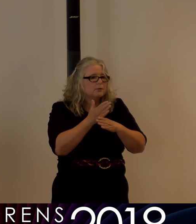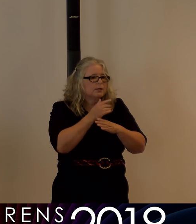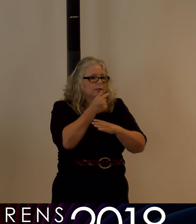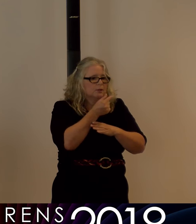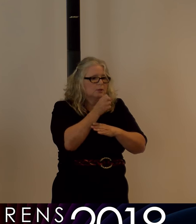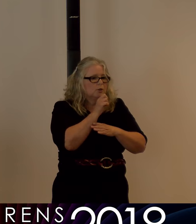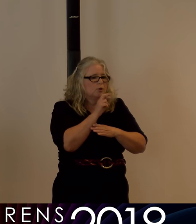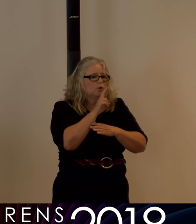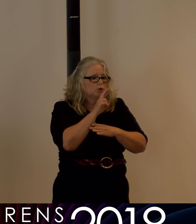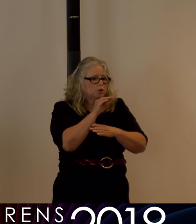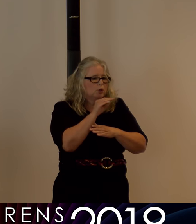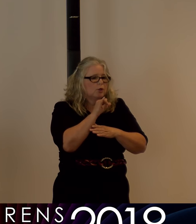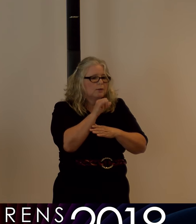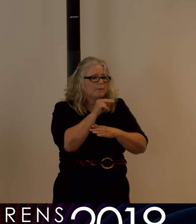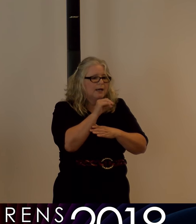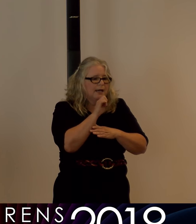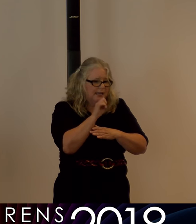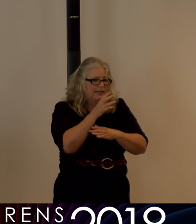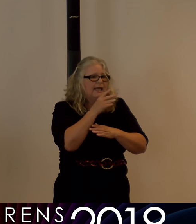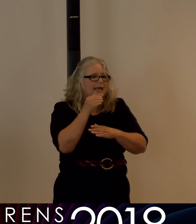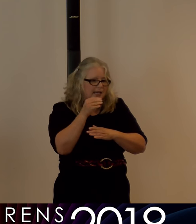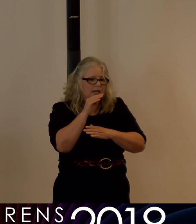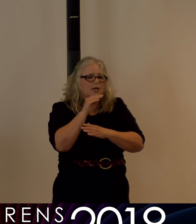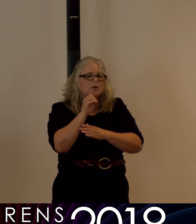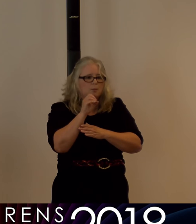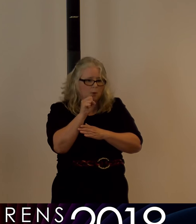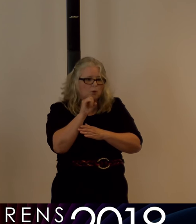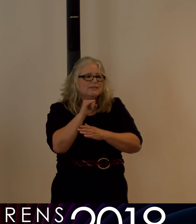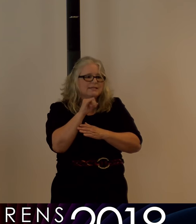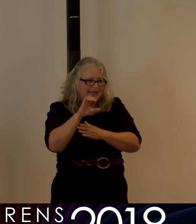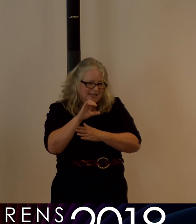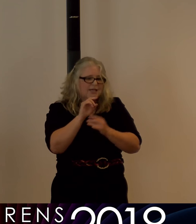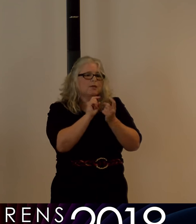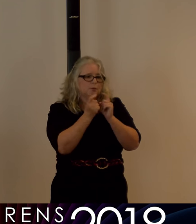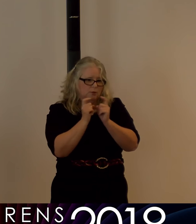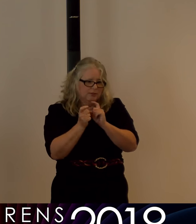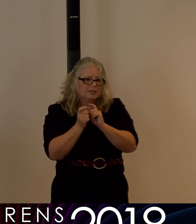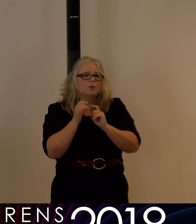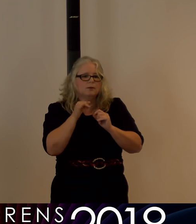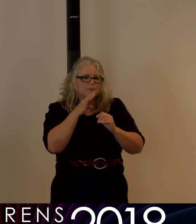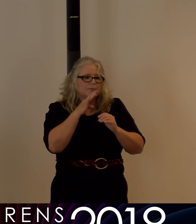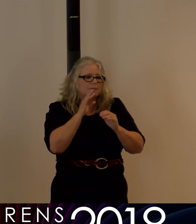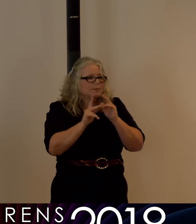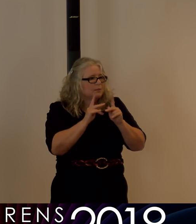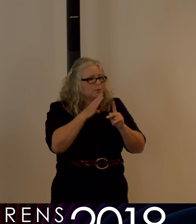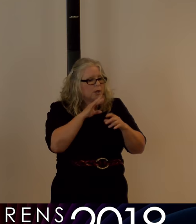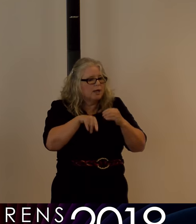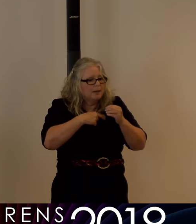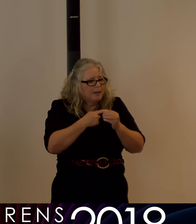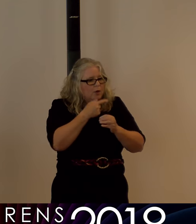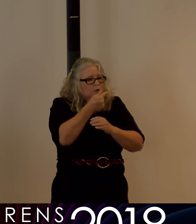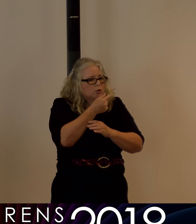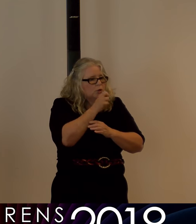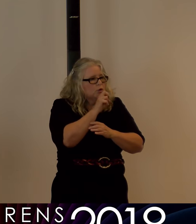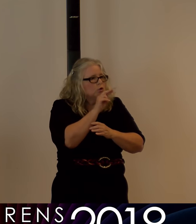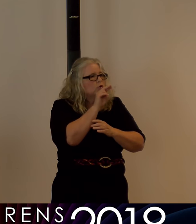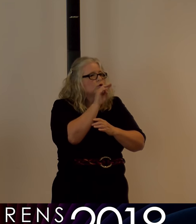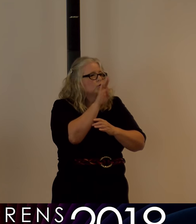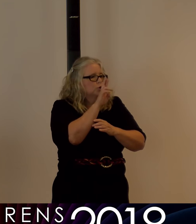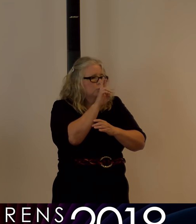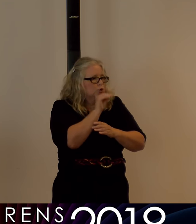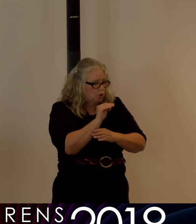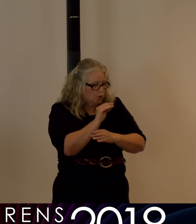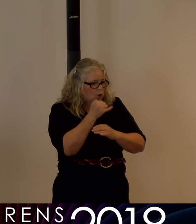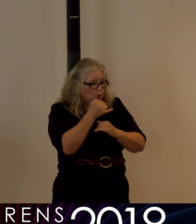mosaic mutations. When people talk about germline mutations, what they mean is that